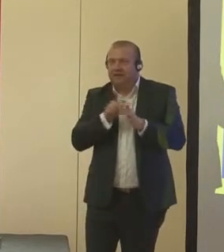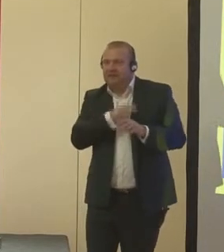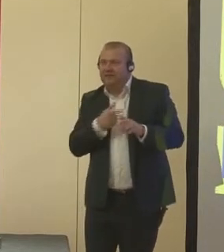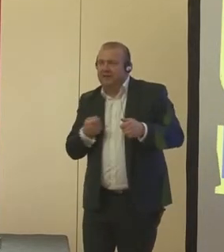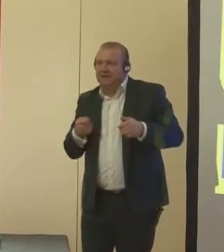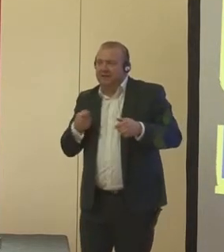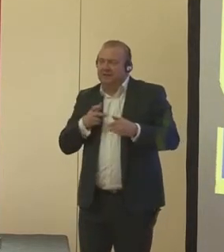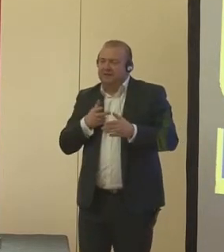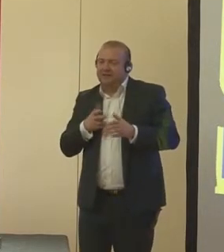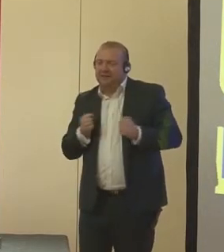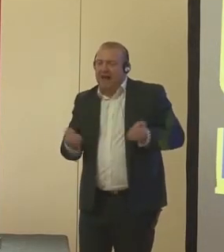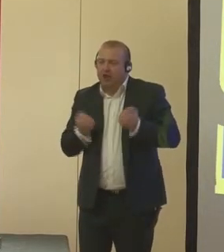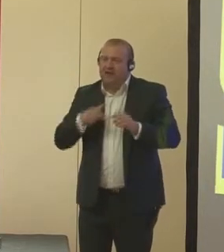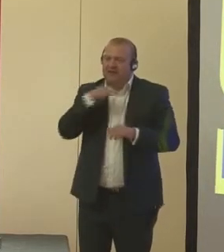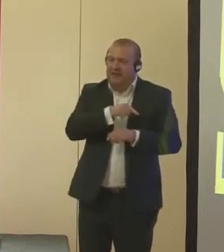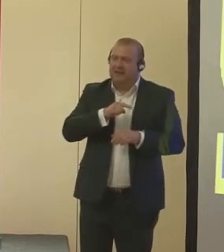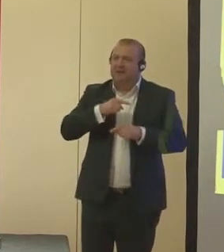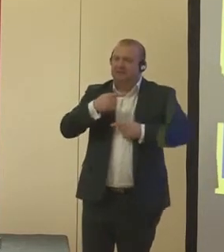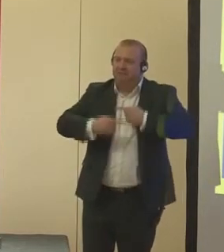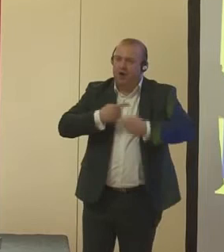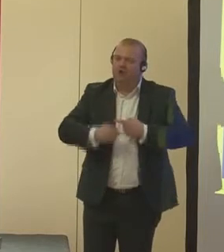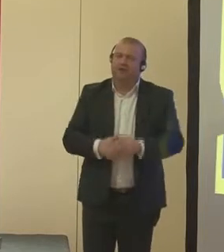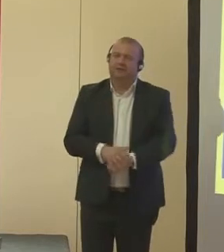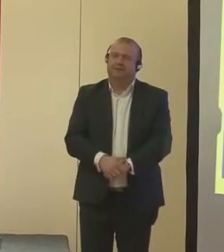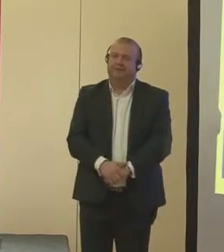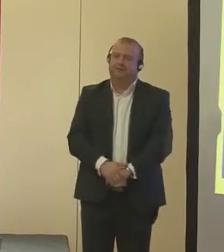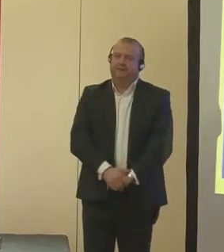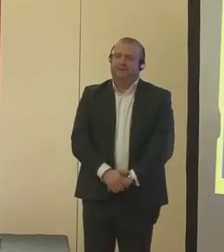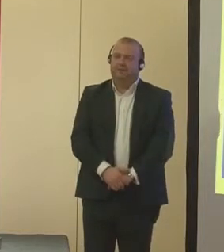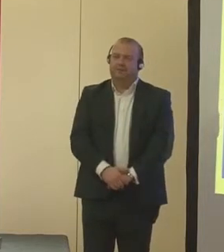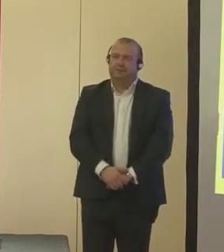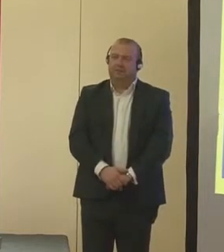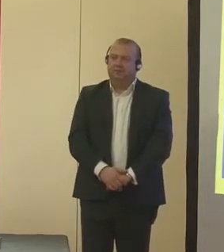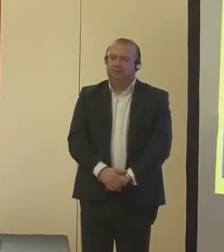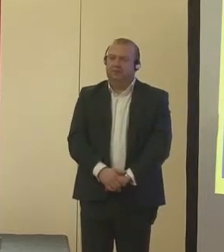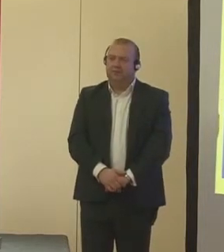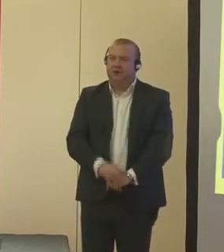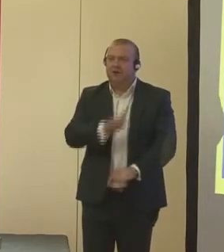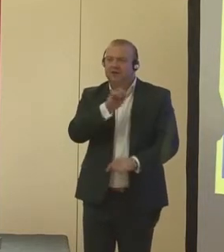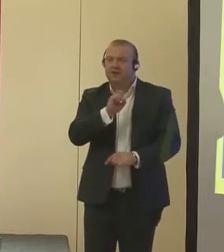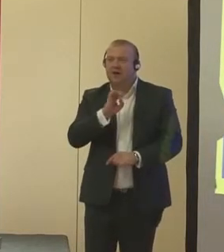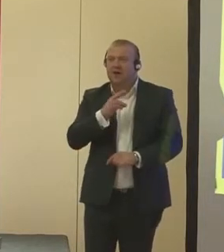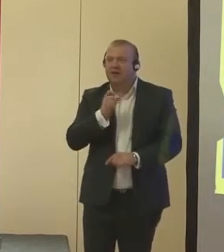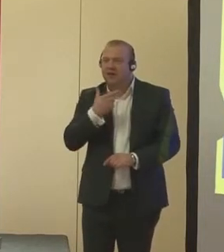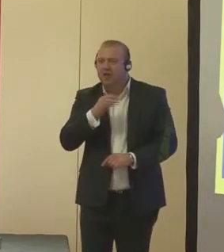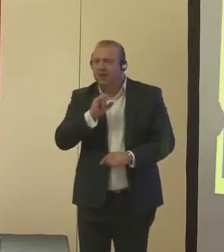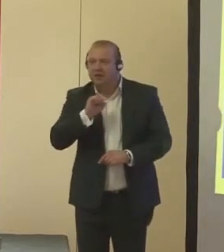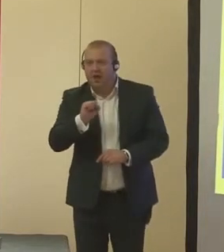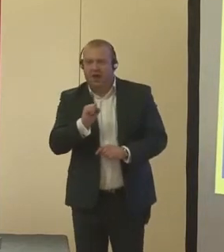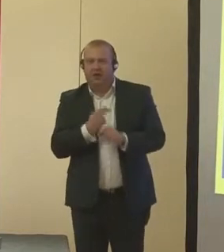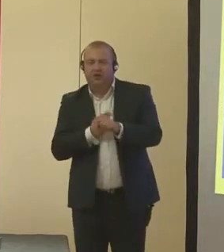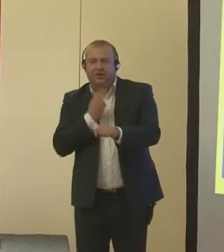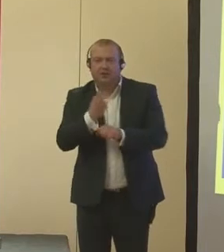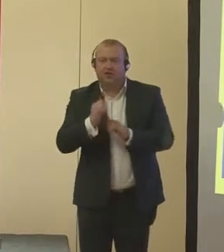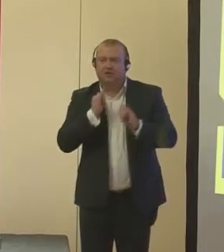Issues around accessible information provision should also be a part of the education of professionals involved